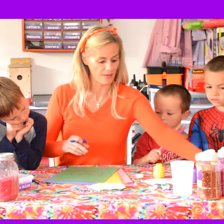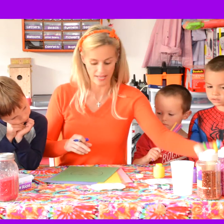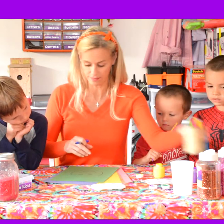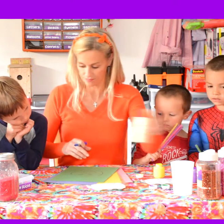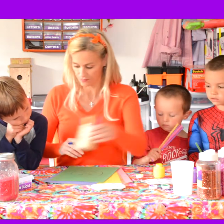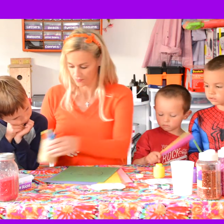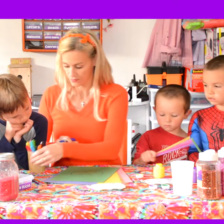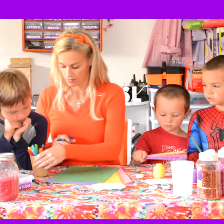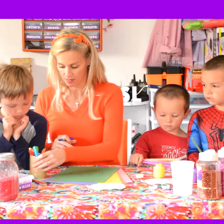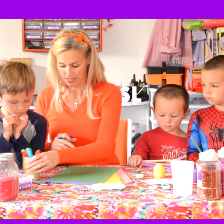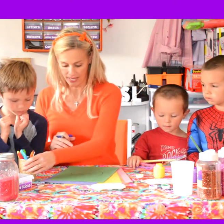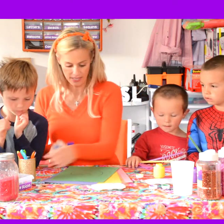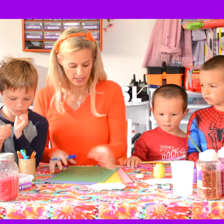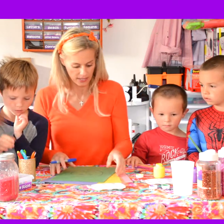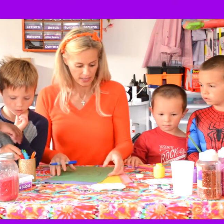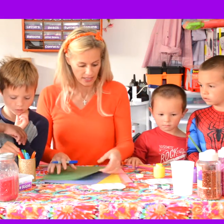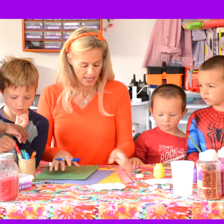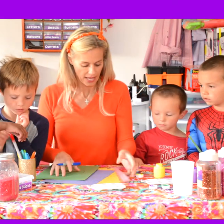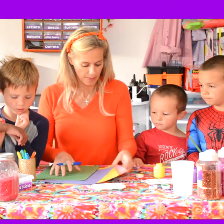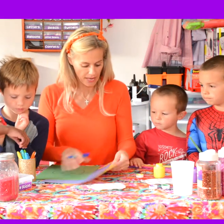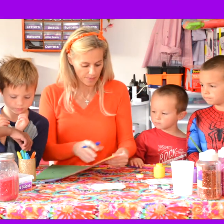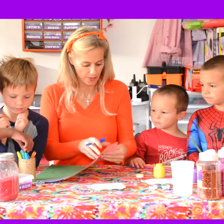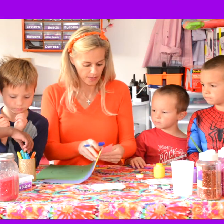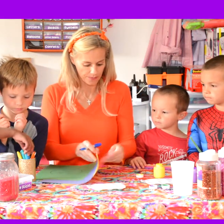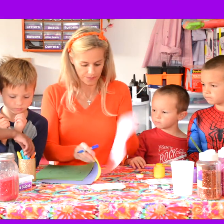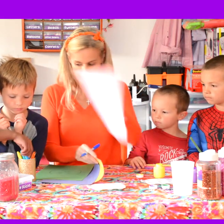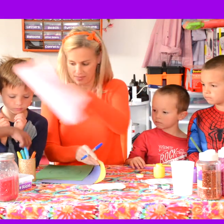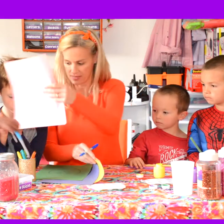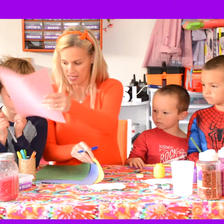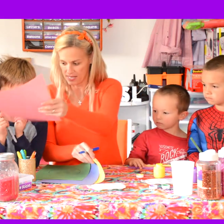pen? Okay? And a paper. Pens.